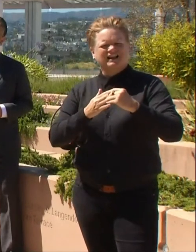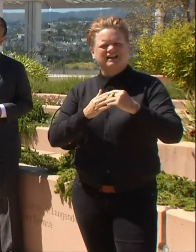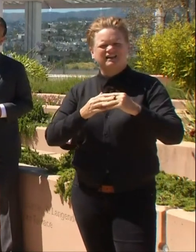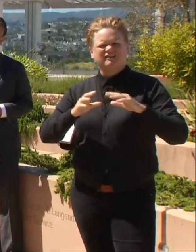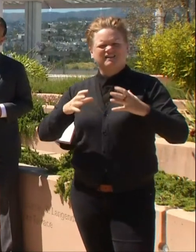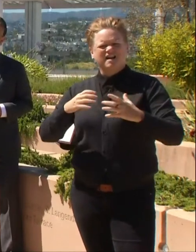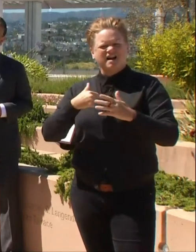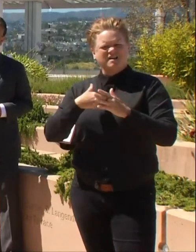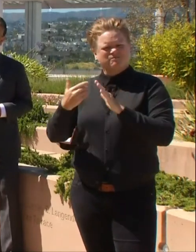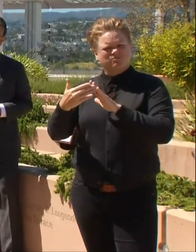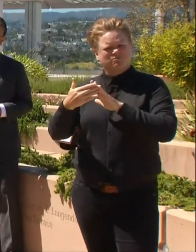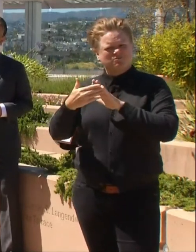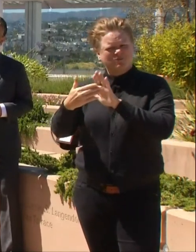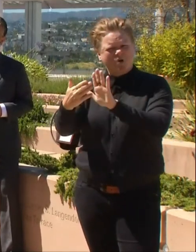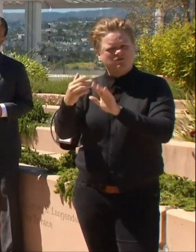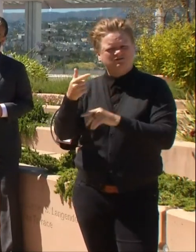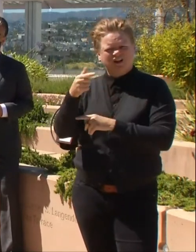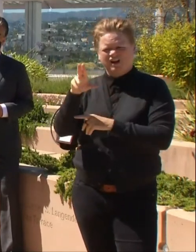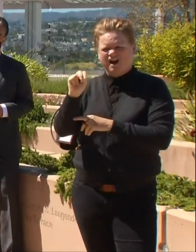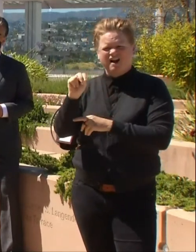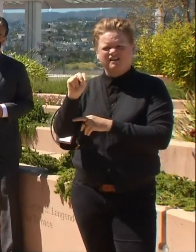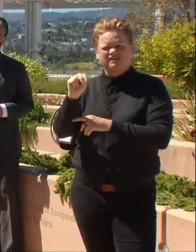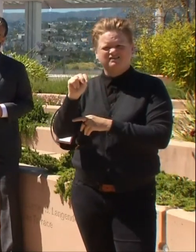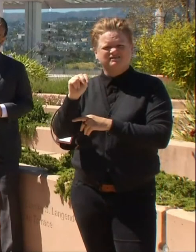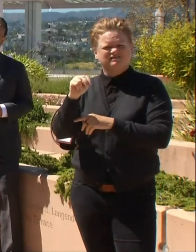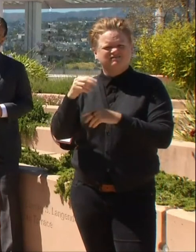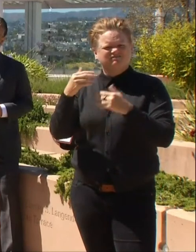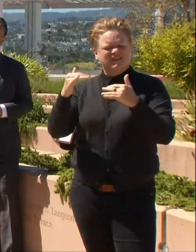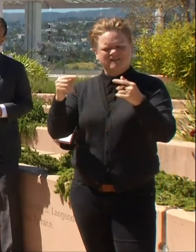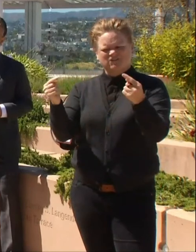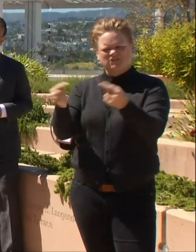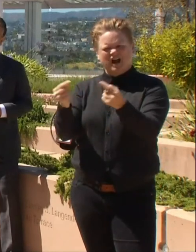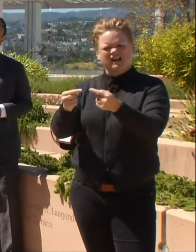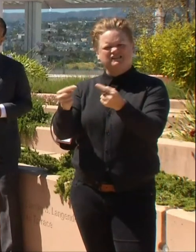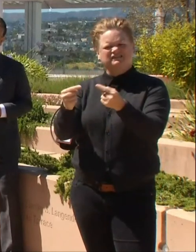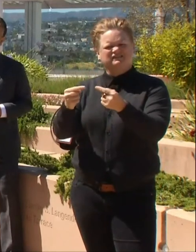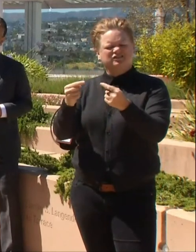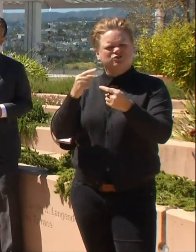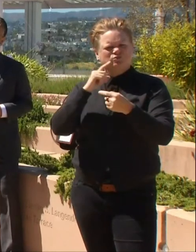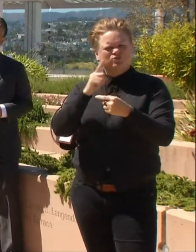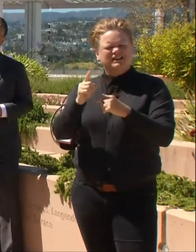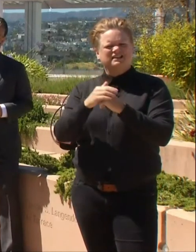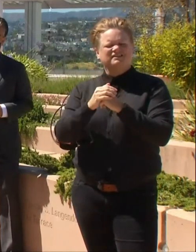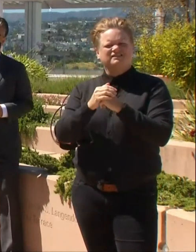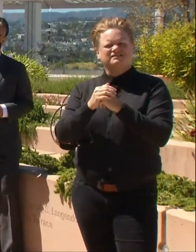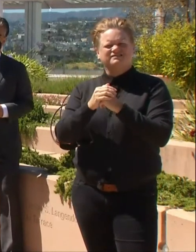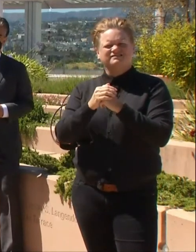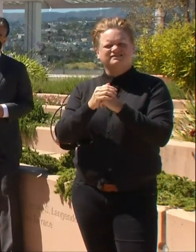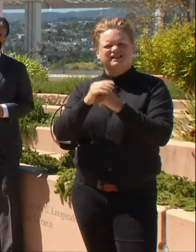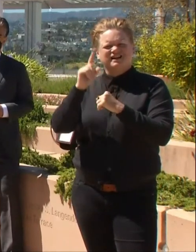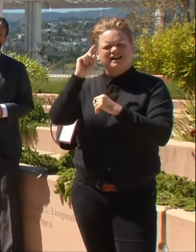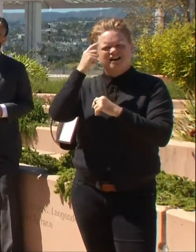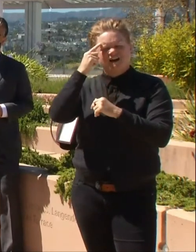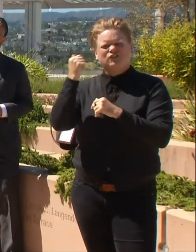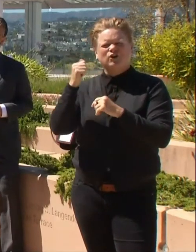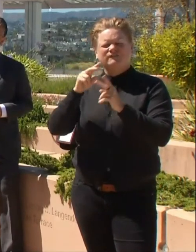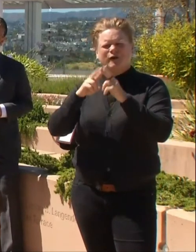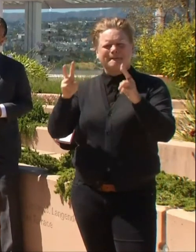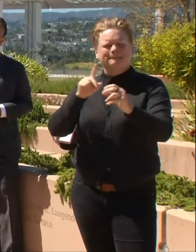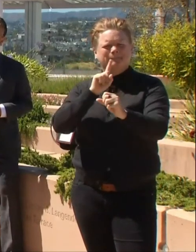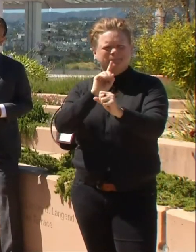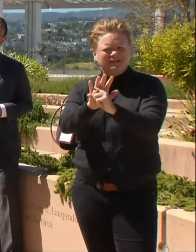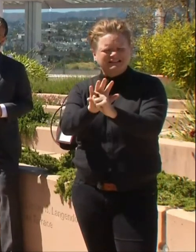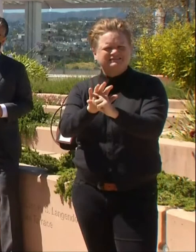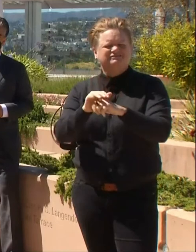that work. Few people are more committed to that than our governor, Governor Newsom, who's here with us today, our mayor, Mayor